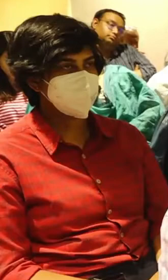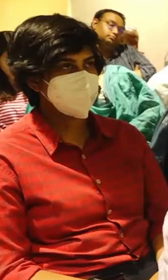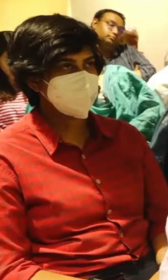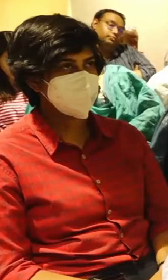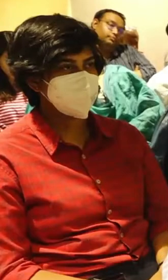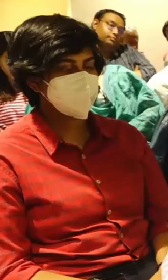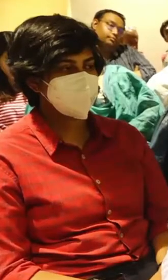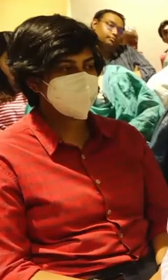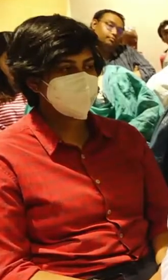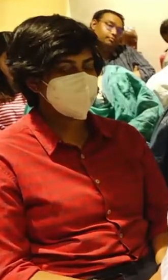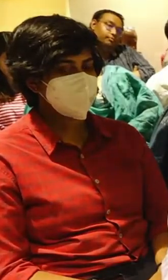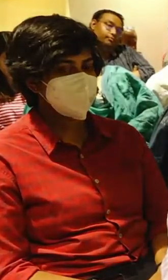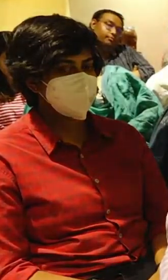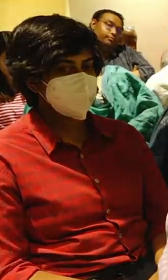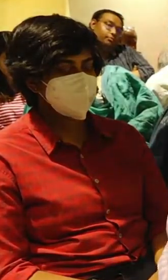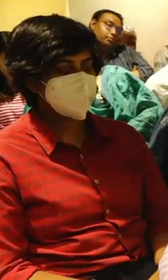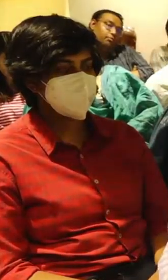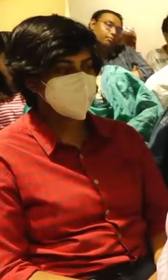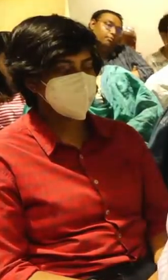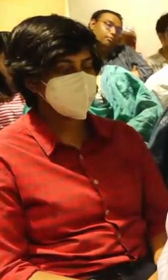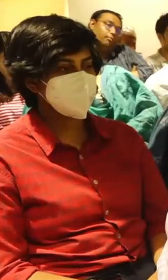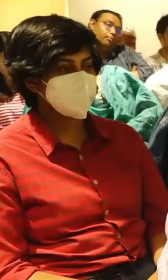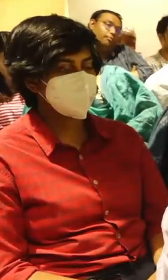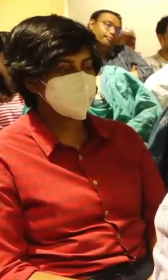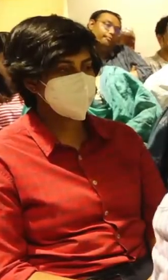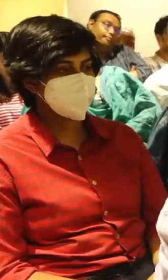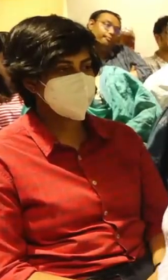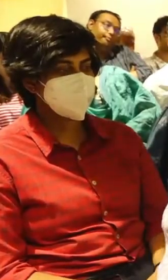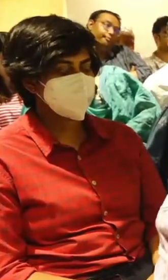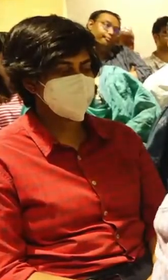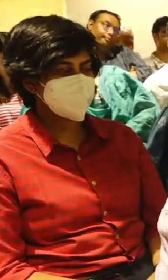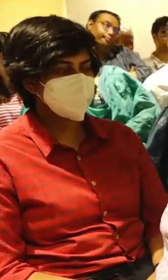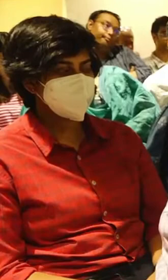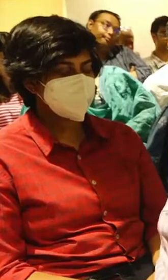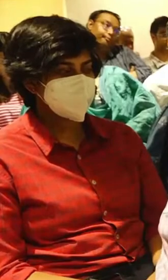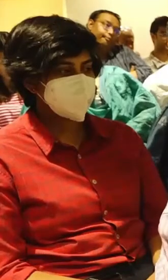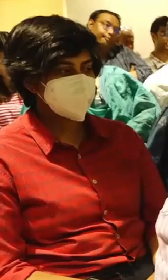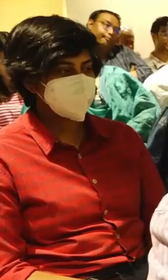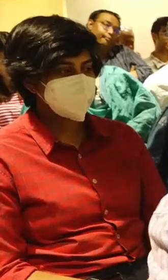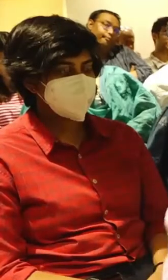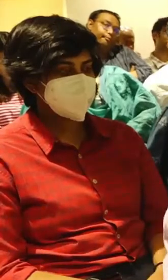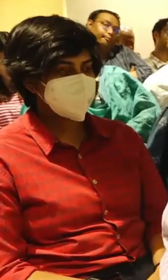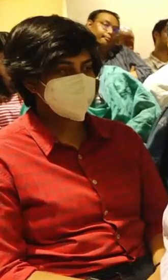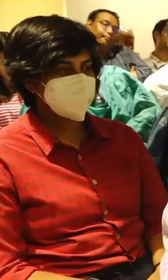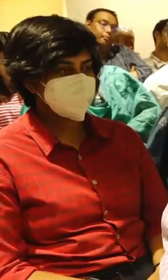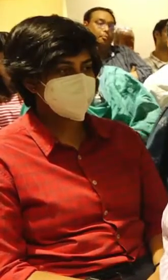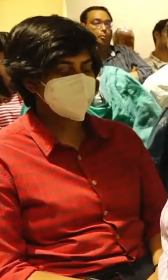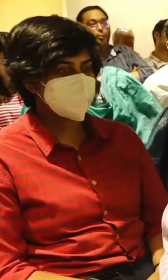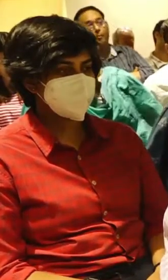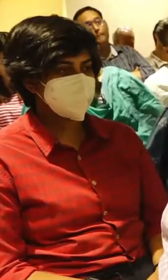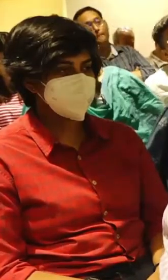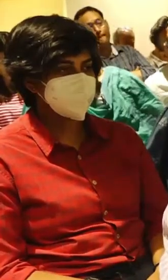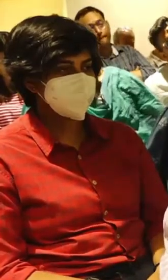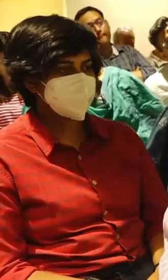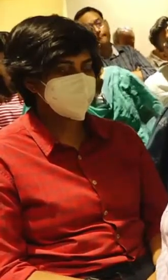then it can be struck down on the basis of Article 14. Now, that in some sense means that I don't have to say that there